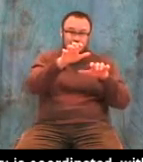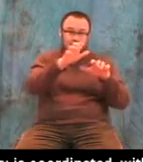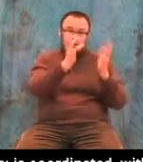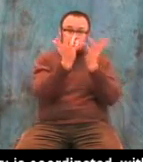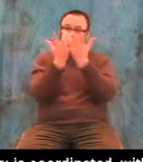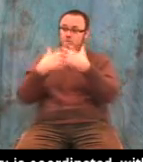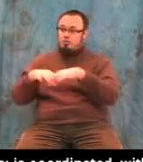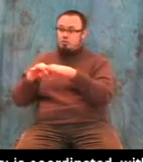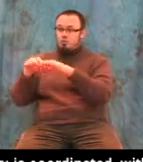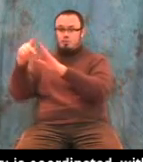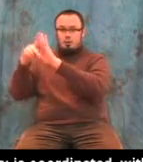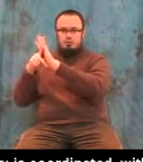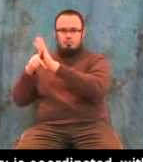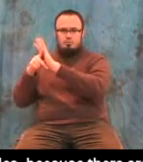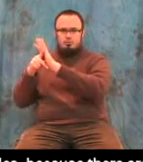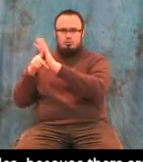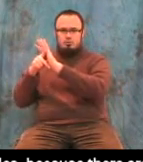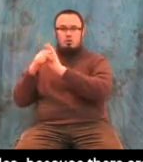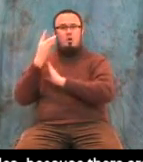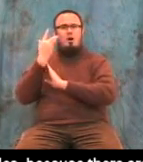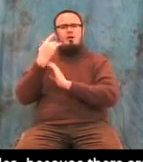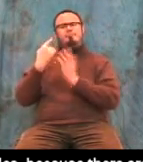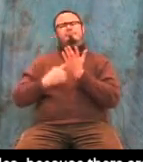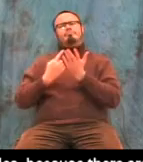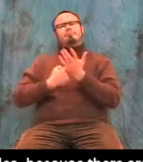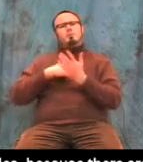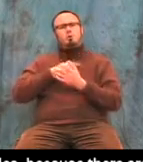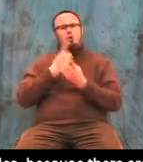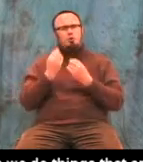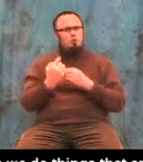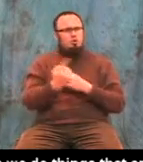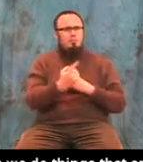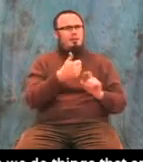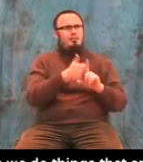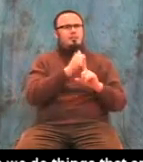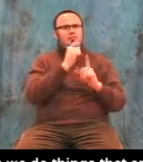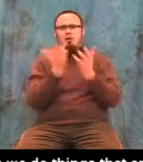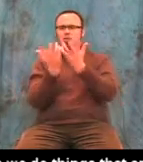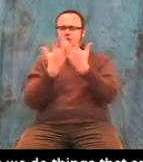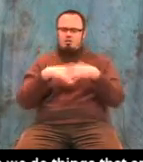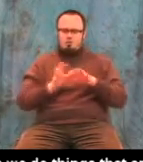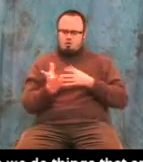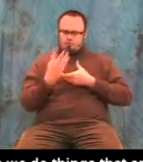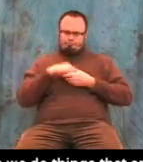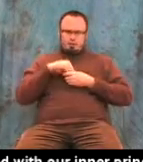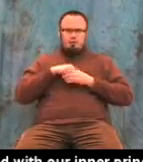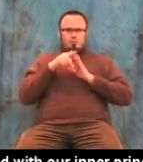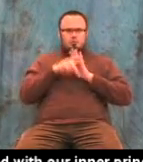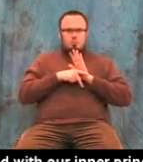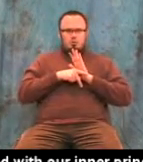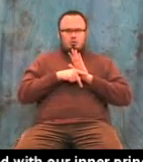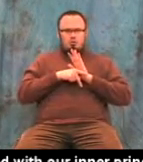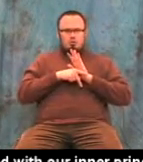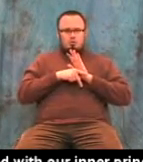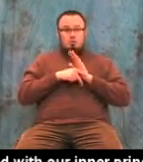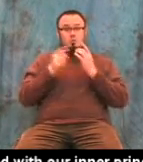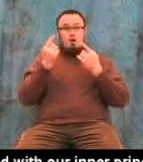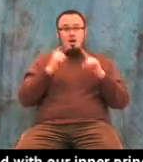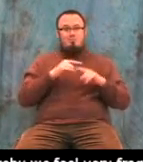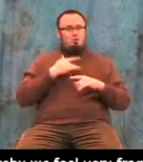with your principles, because there are times when we do things that are not aligned with our inner principles, and thereby we